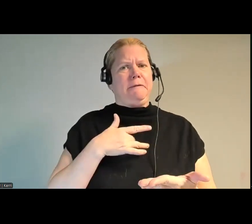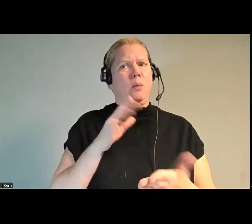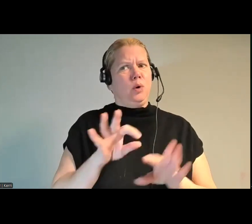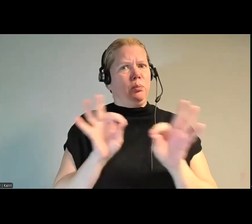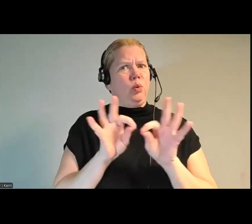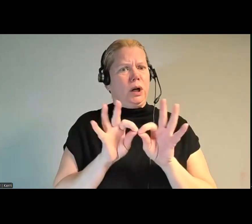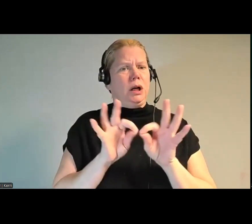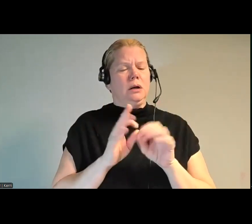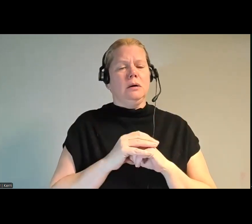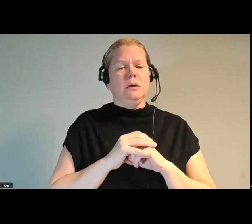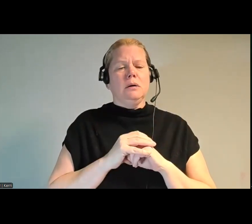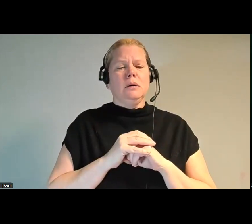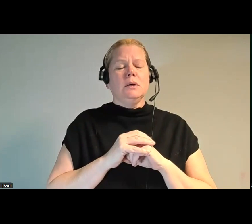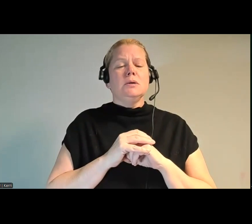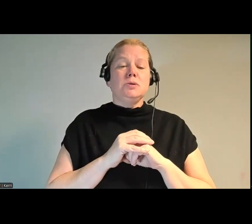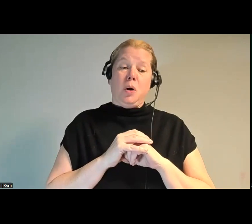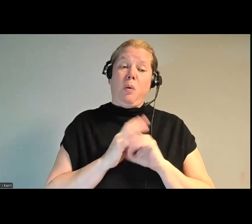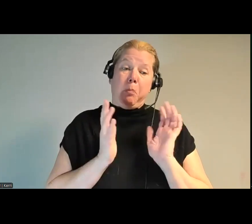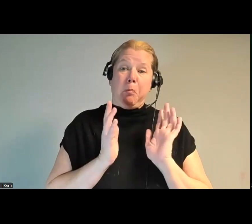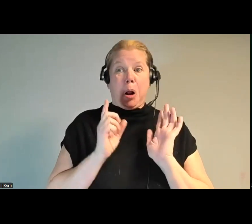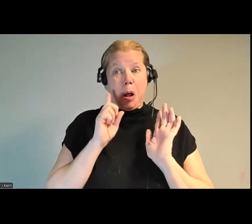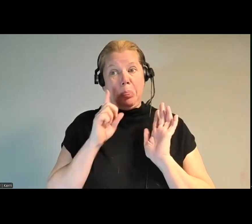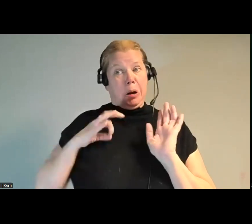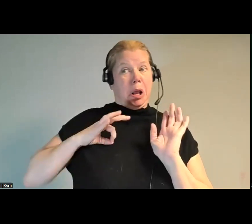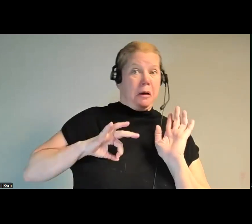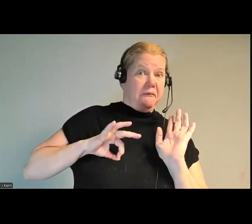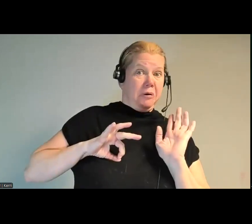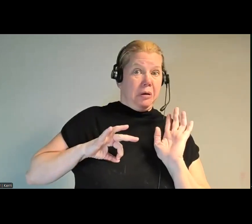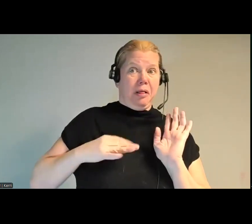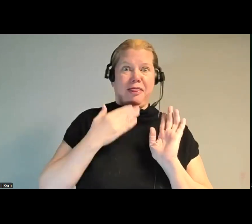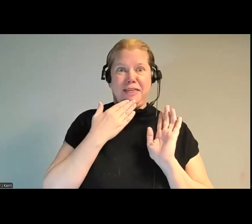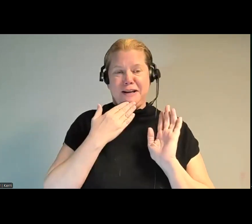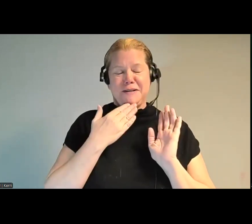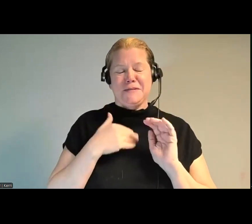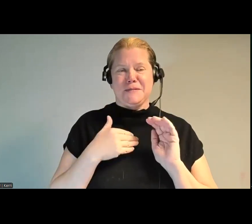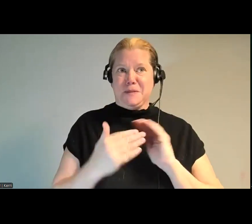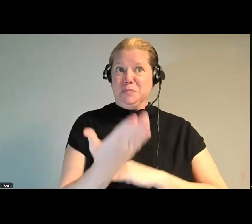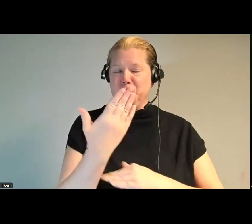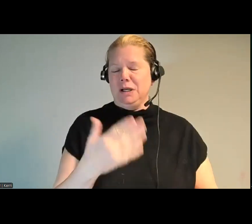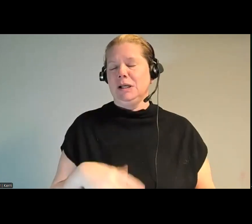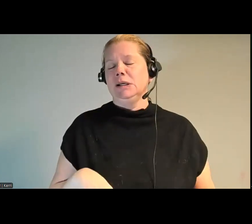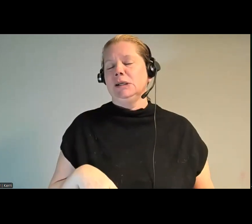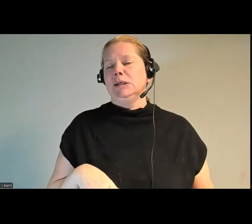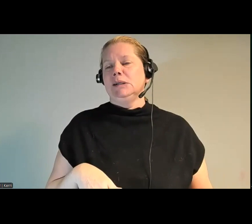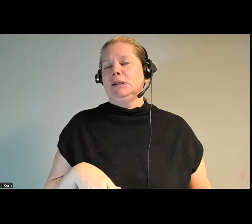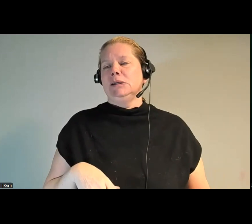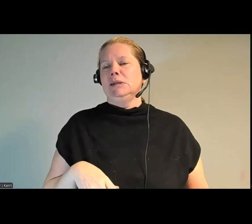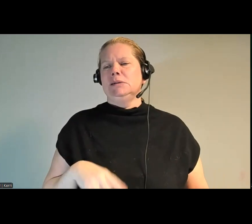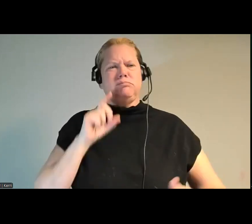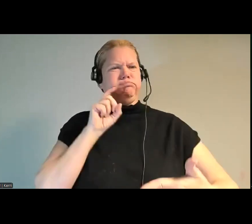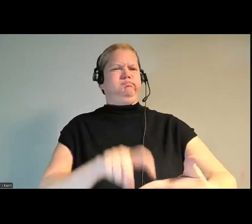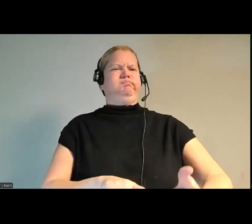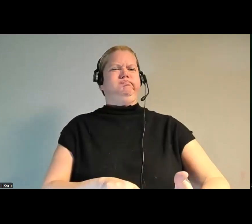important. And so that I thought was very helpful. Thank you again for your time this morning. We were able to identify, okay, so it's